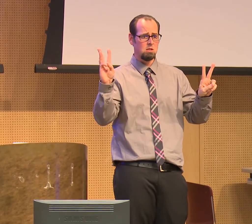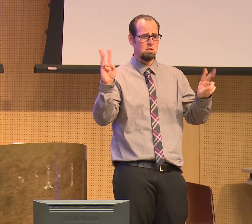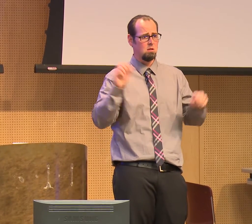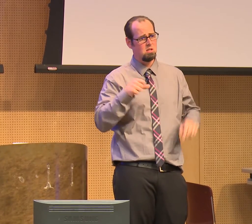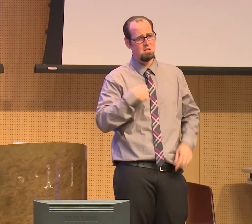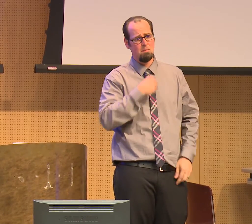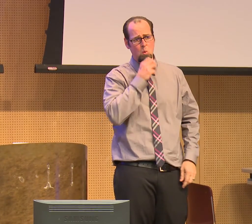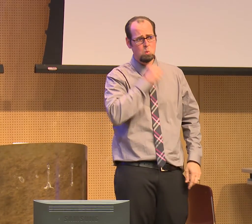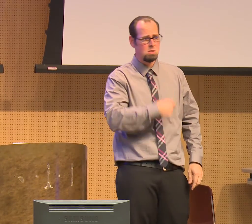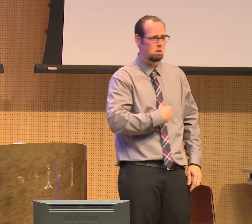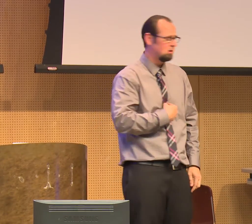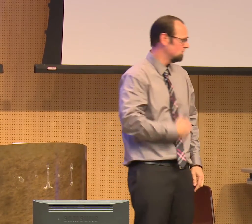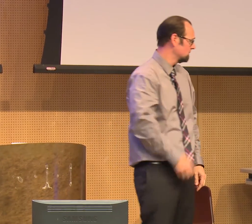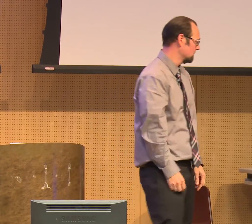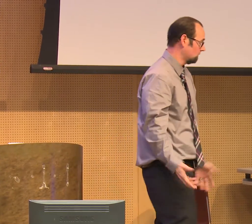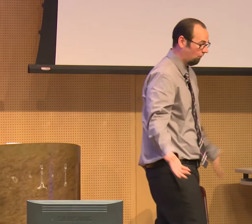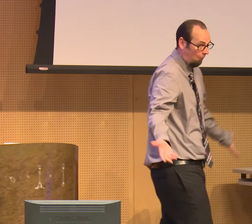2013, and I'm 32 years old.